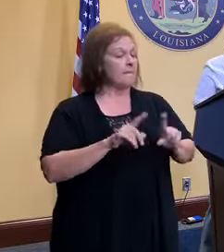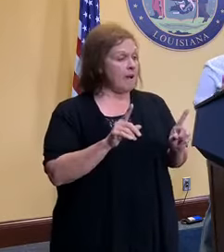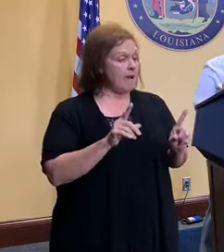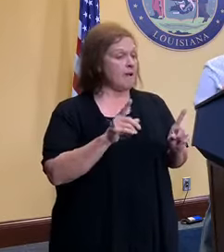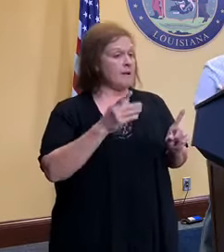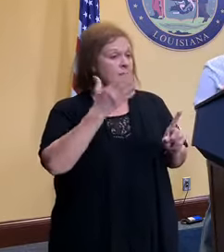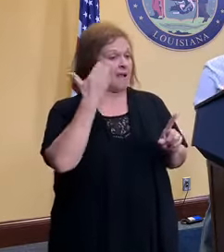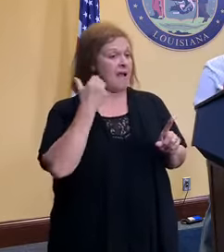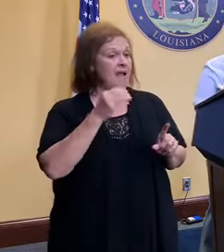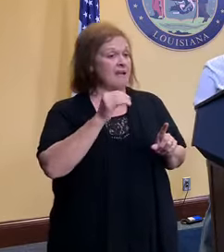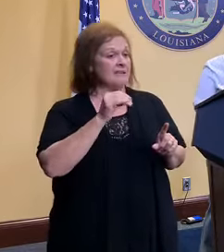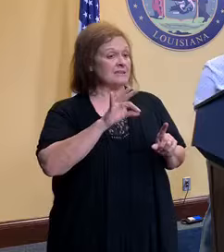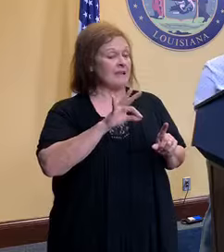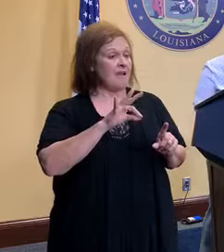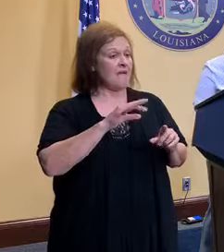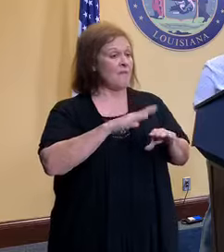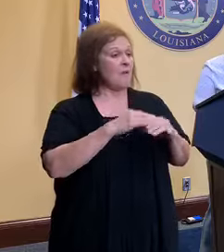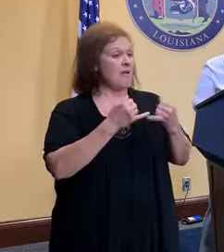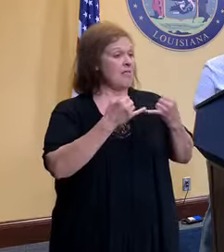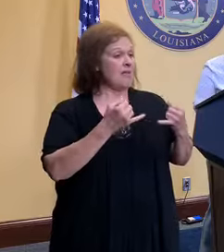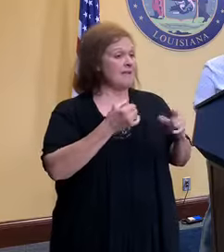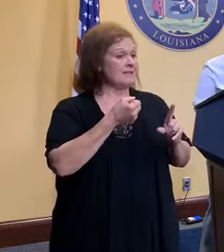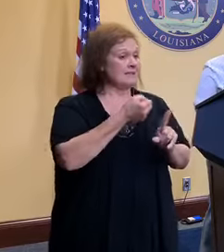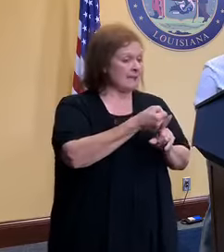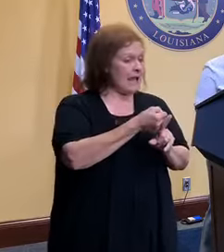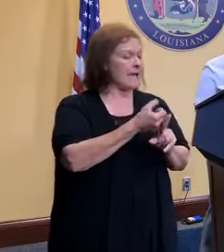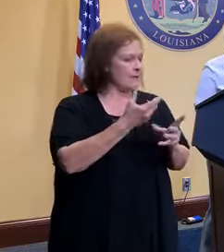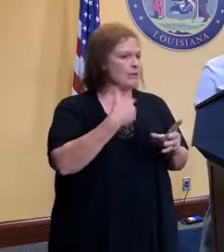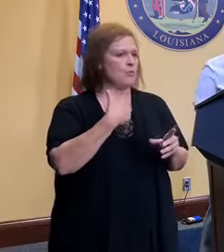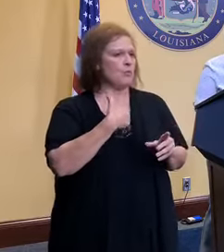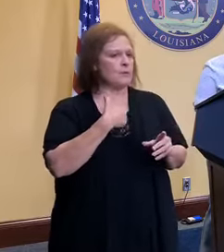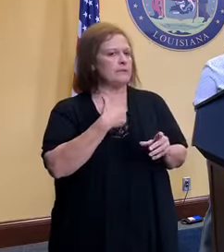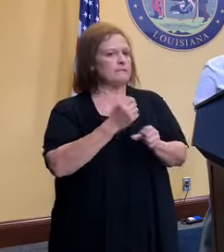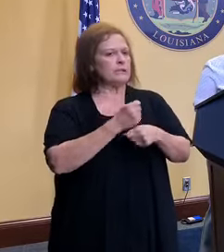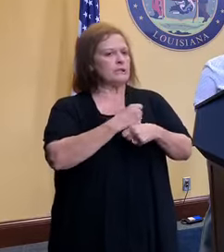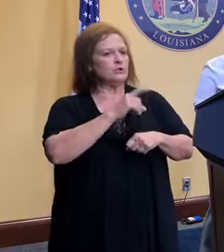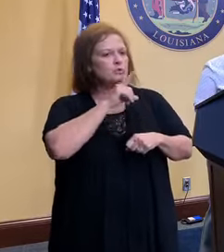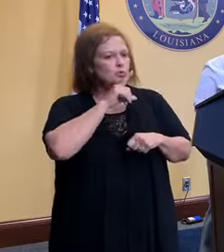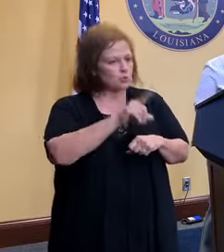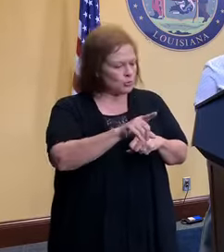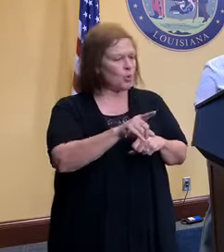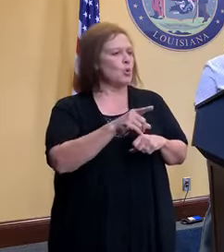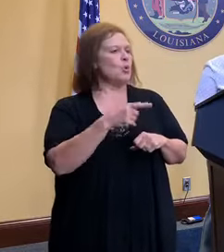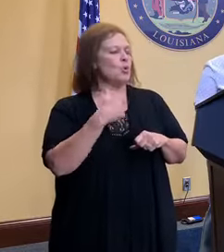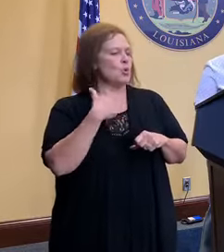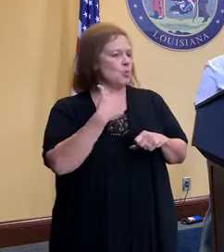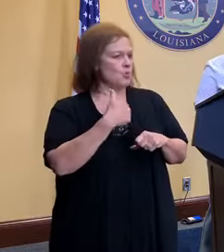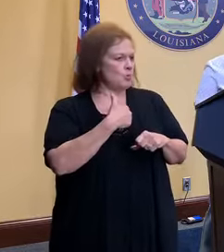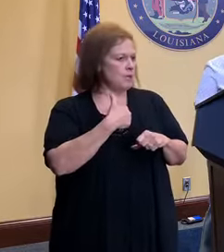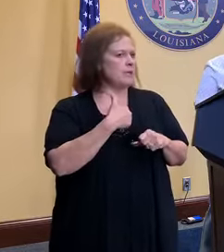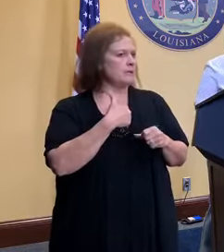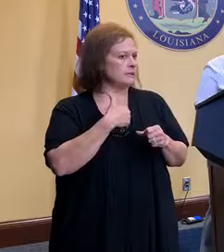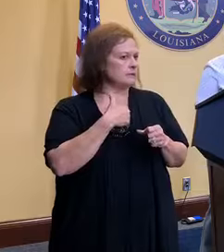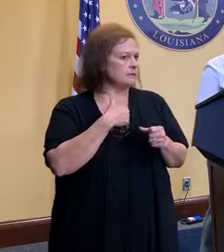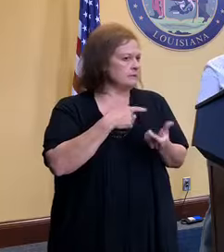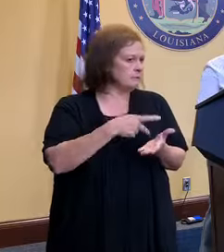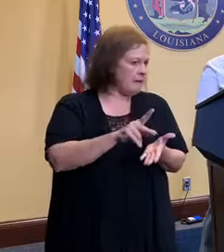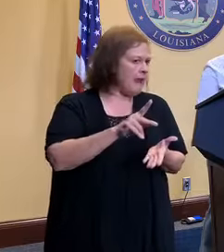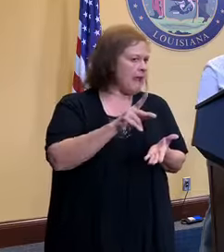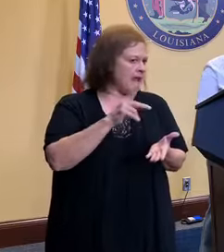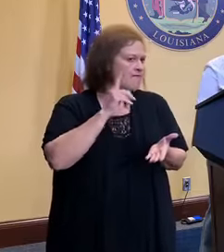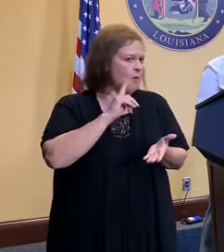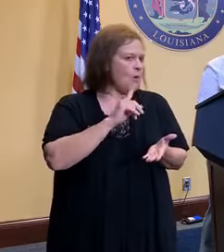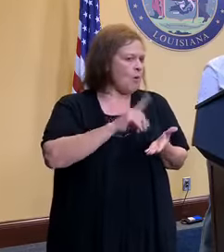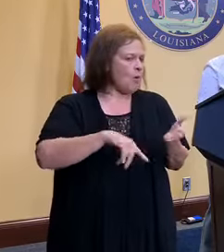to the cyber attack, we're making sure that, again, we're moving the expenses associated with the cyber attack